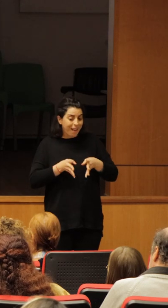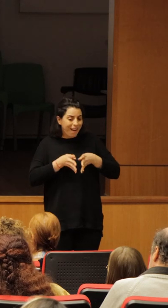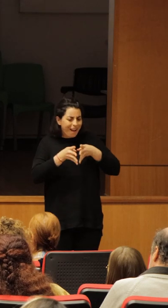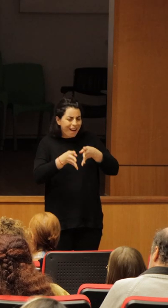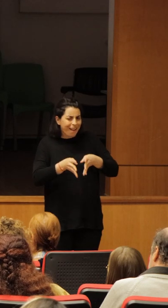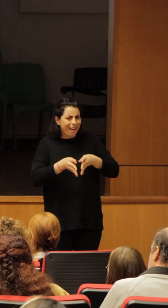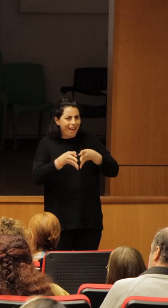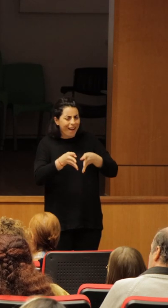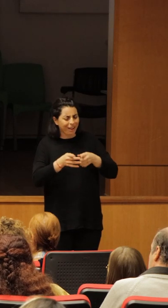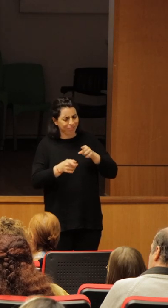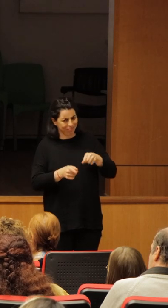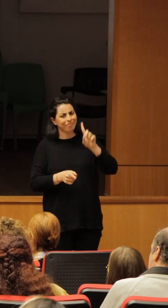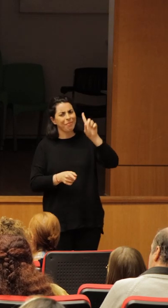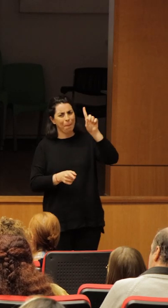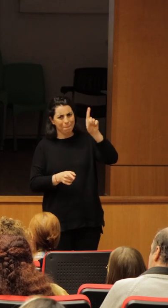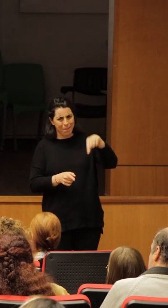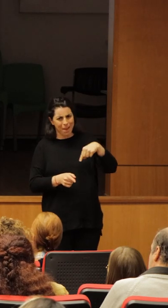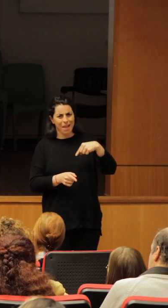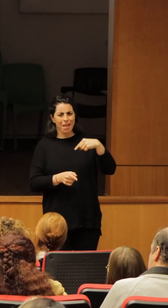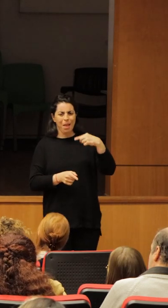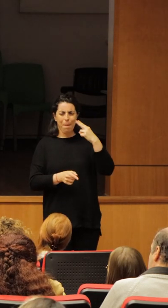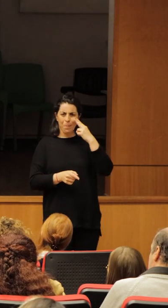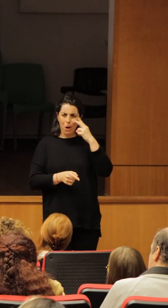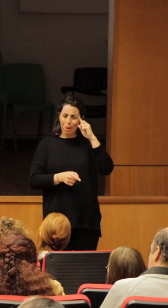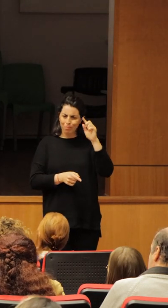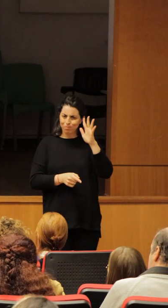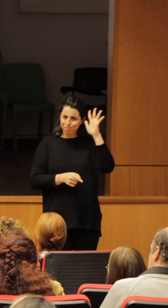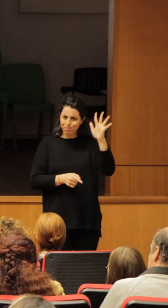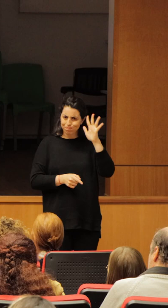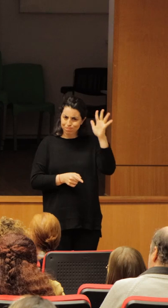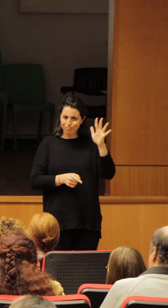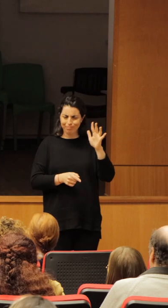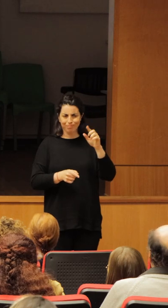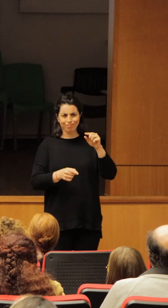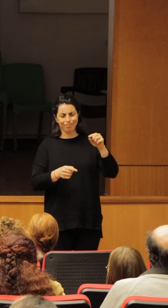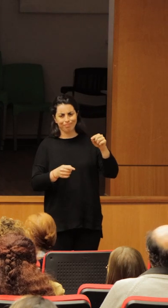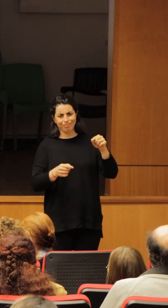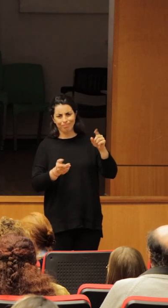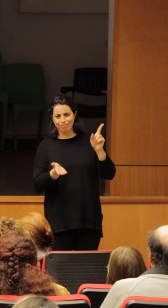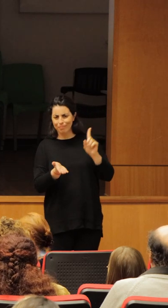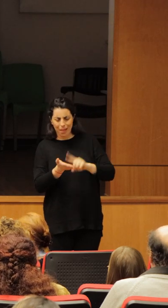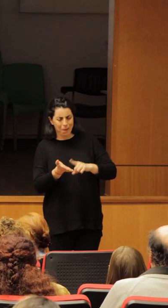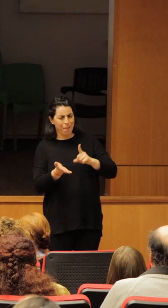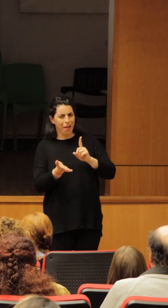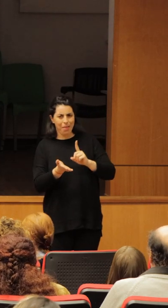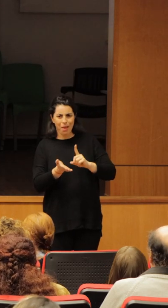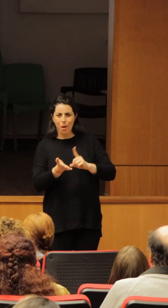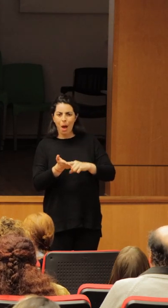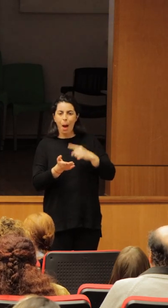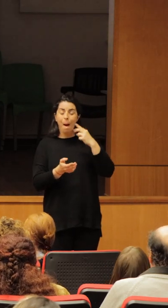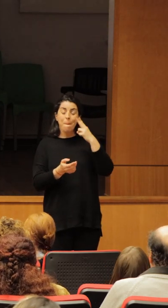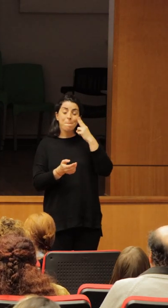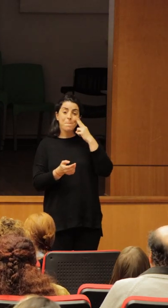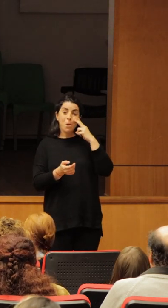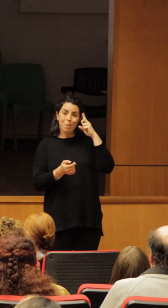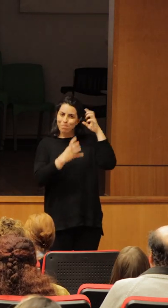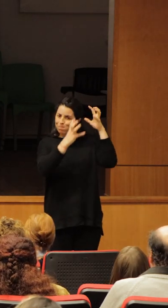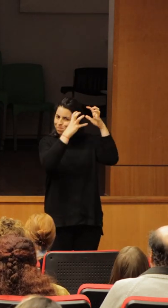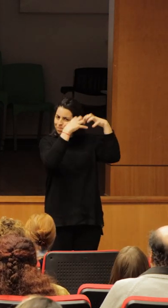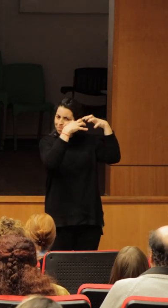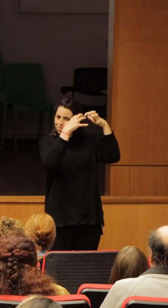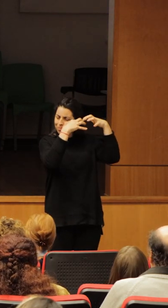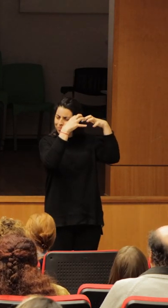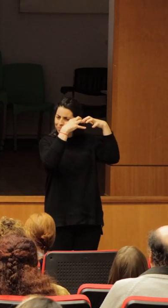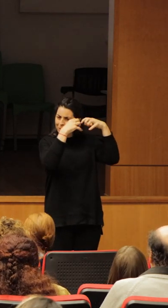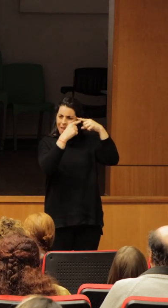es un ámbito propicio para ver todo tipo de, bueno, de estas manifestaciones de problemas psiquiátricos. But de, it was another o de traumas.